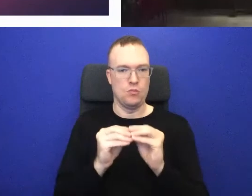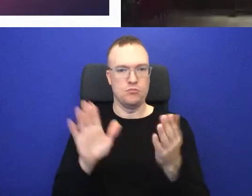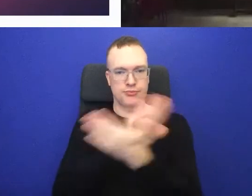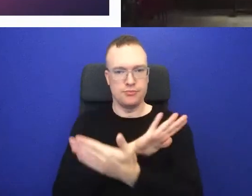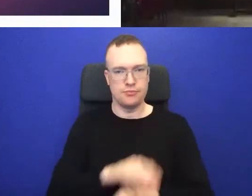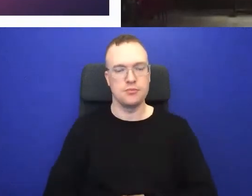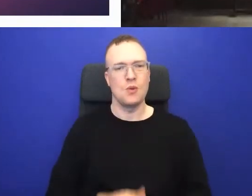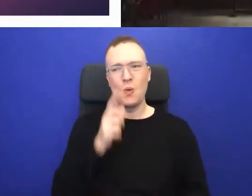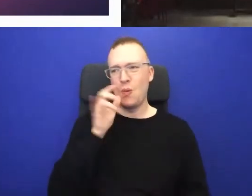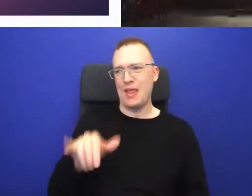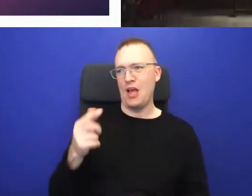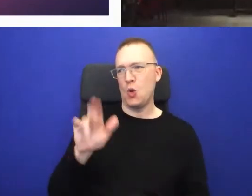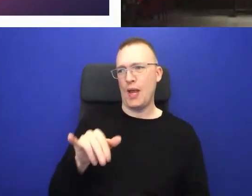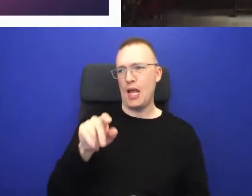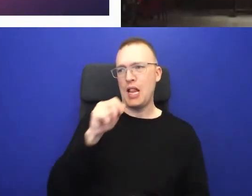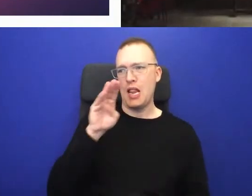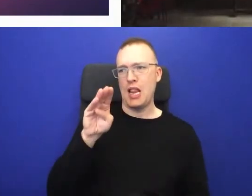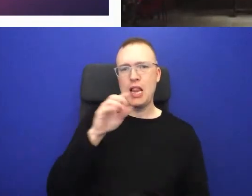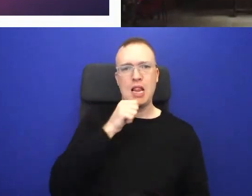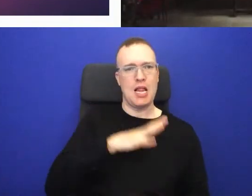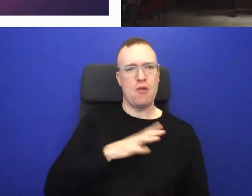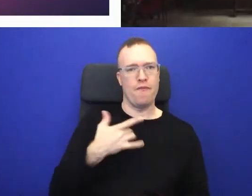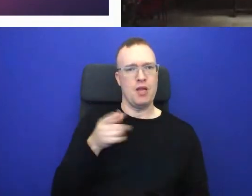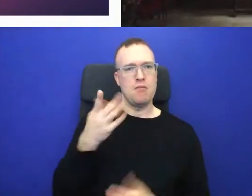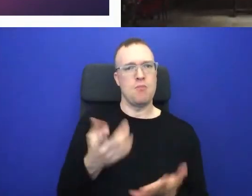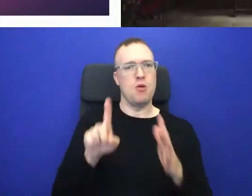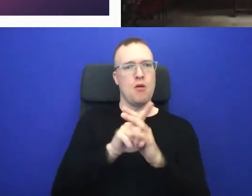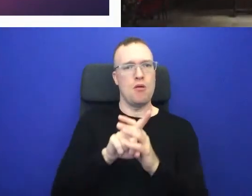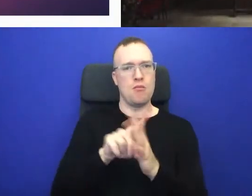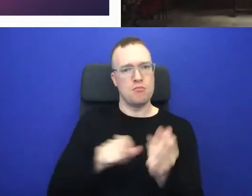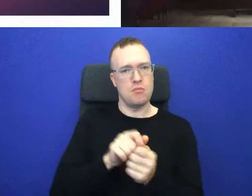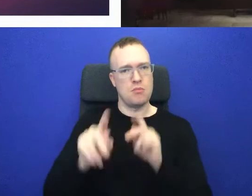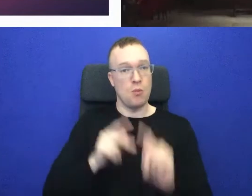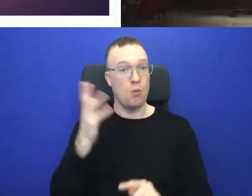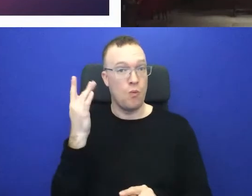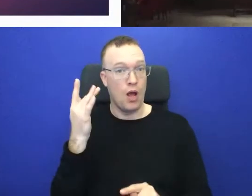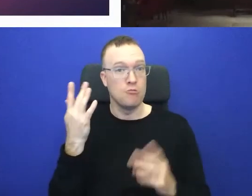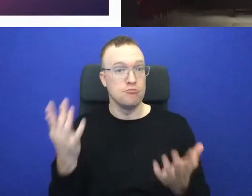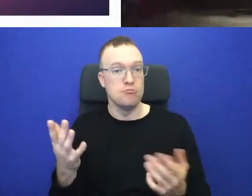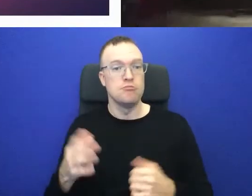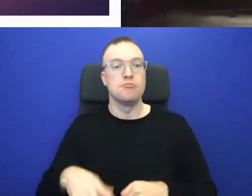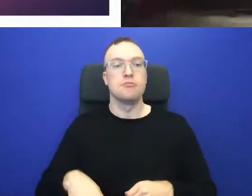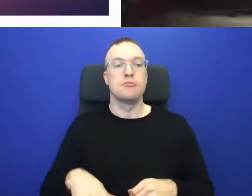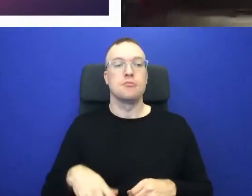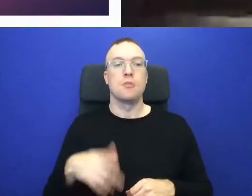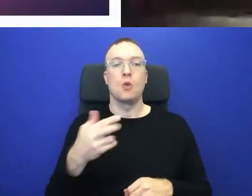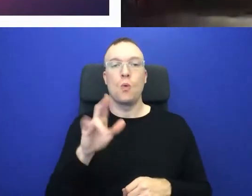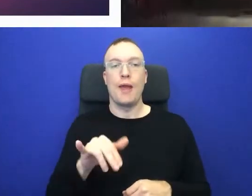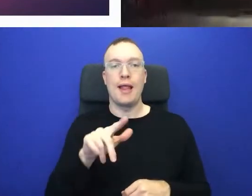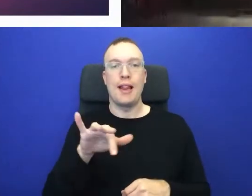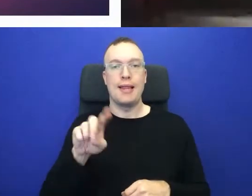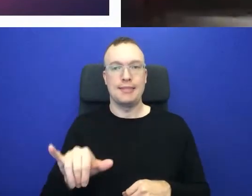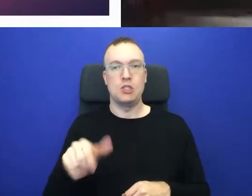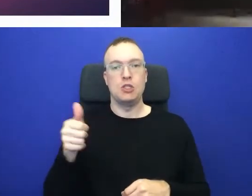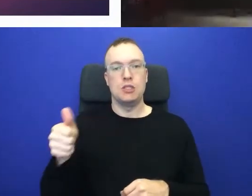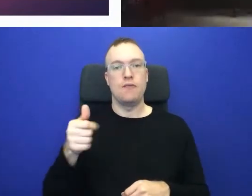Who was the Grey Lady, and why do we think she might have appeared to these particular people? Well, the Grey Lady is